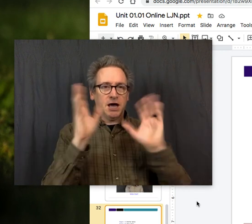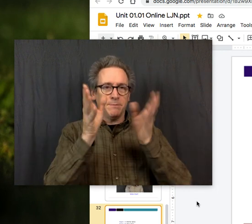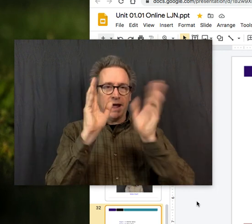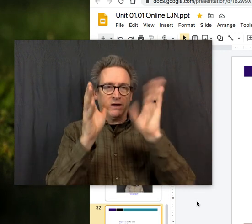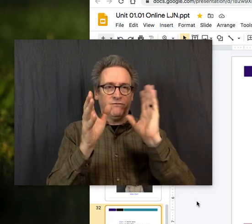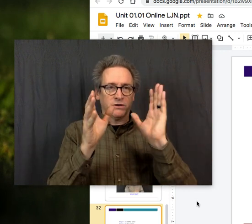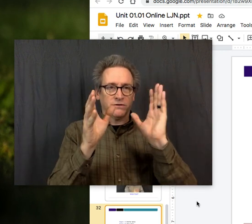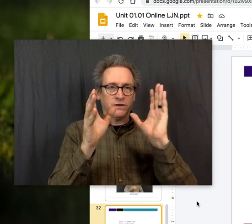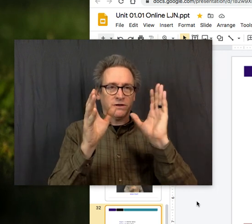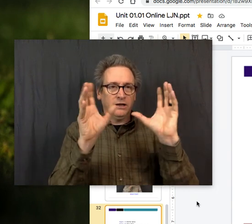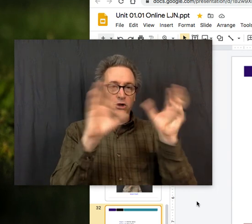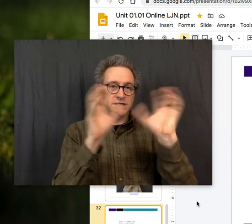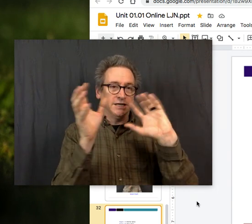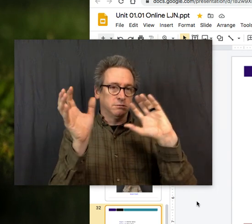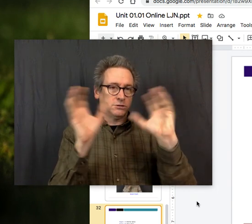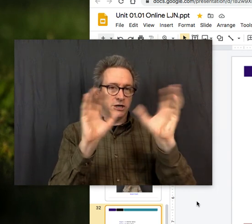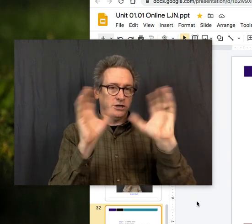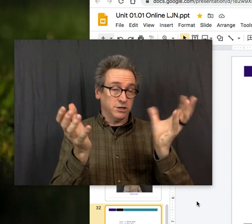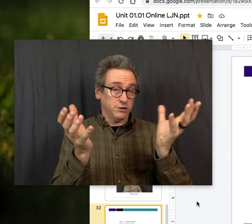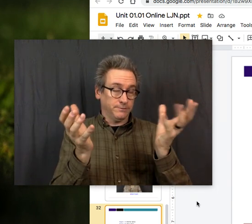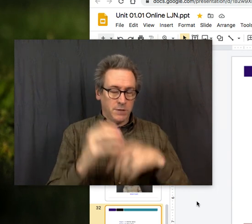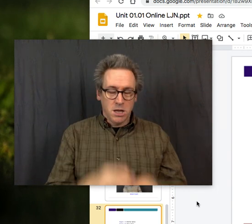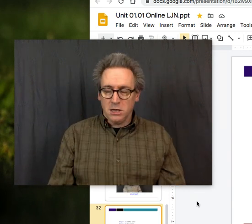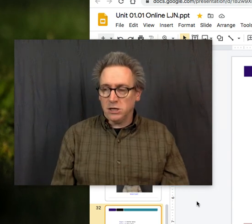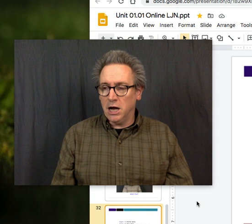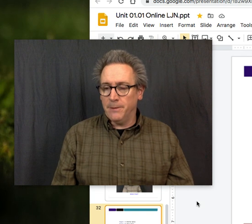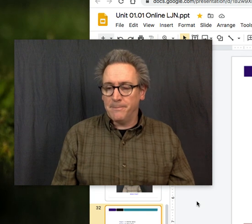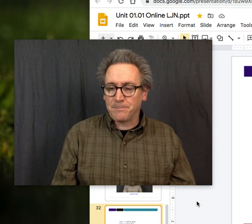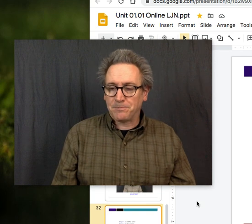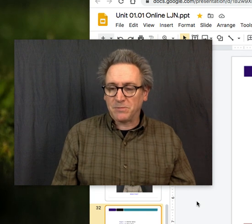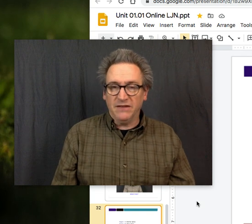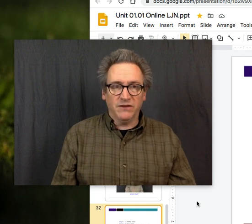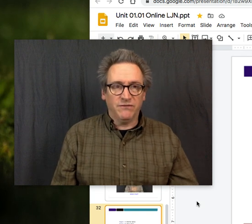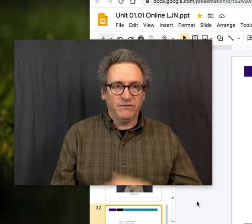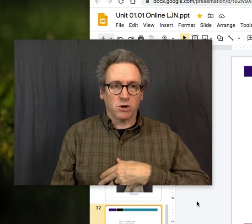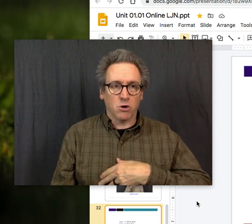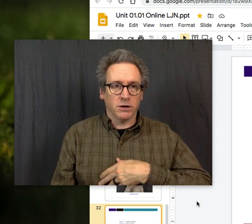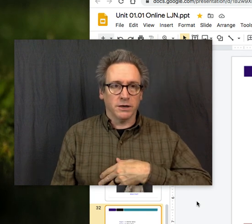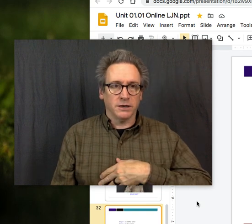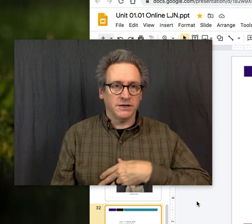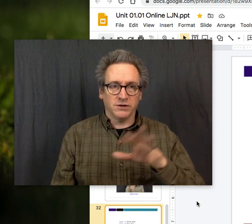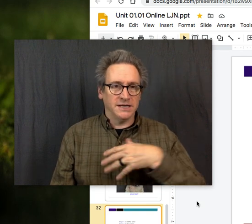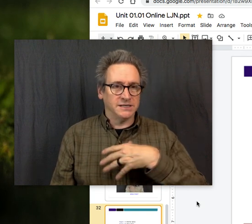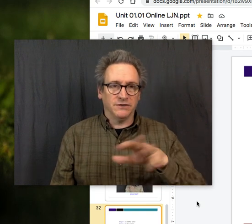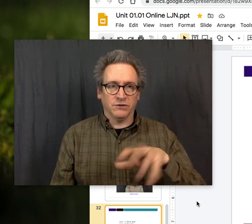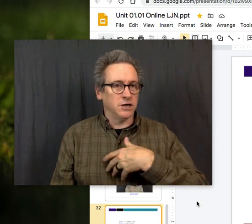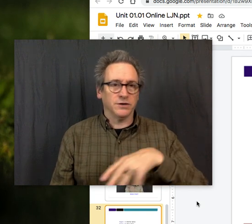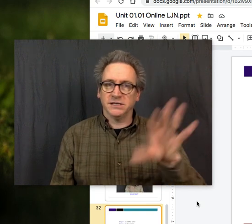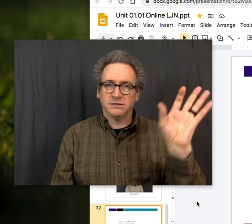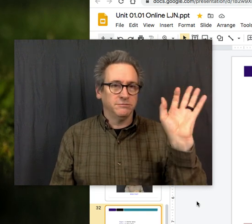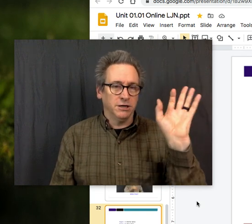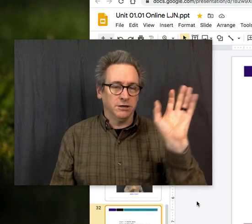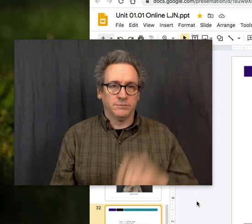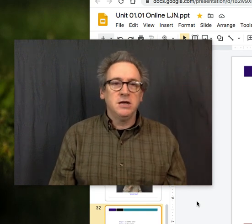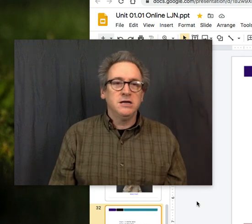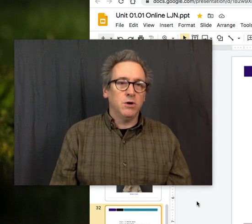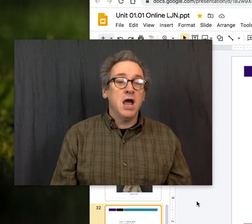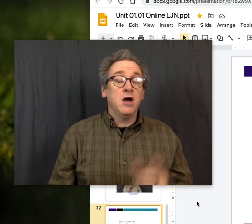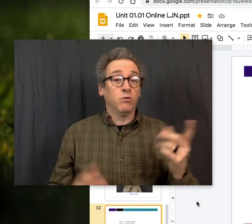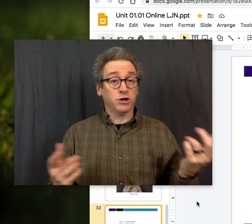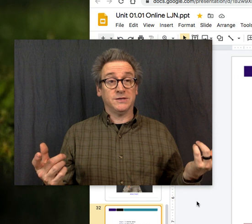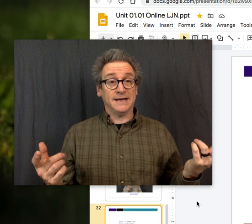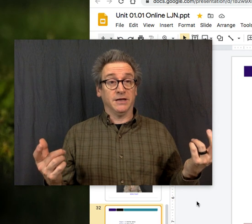they cut them back and forth, and it looks like they're talking to each other. Even if they were recorded on different days in different countries.